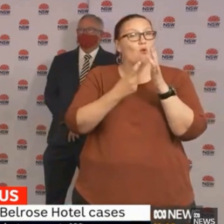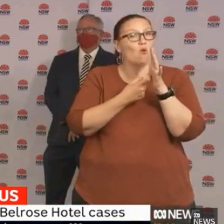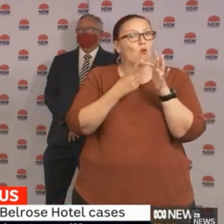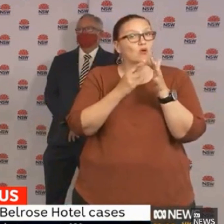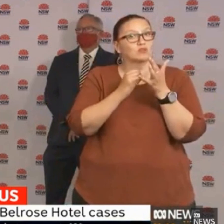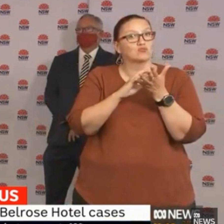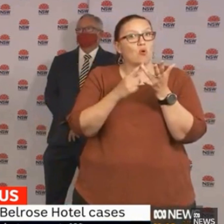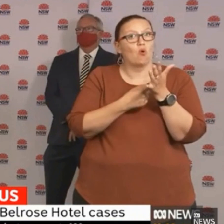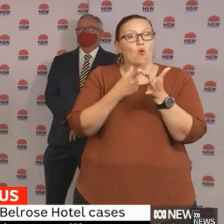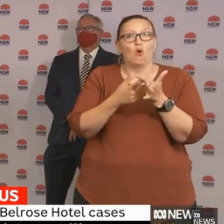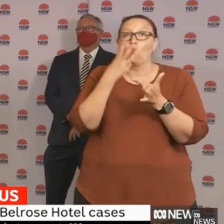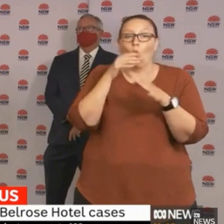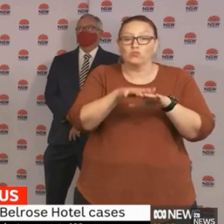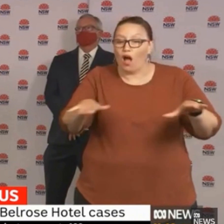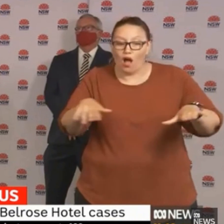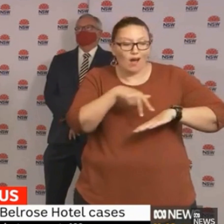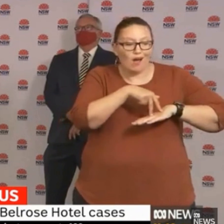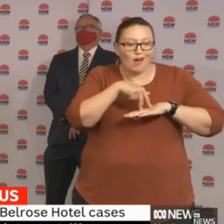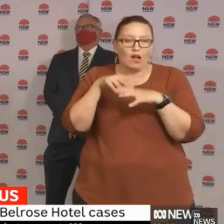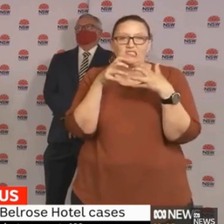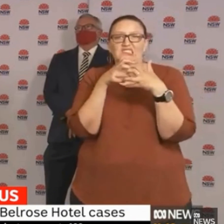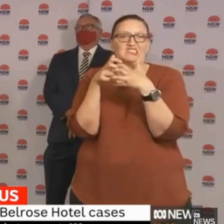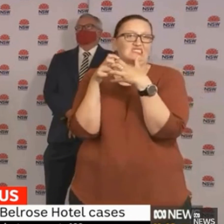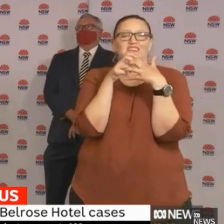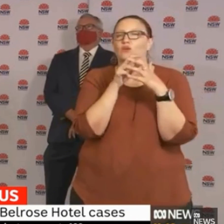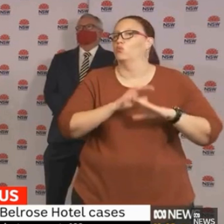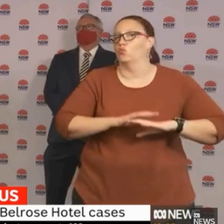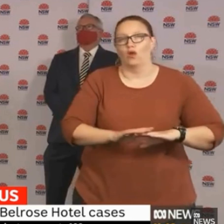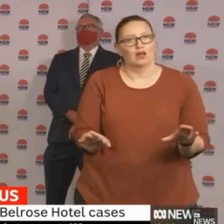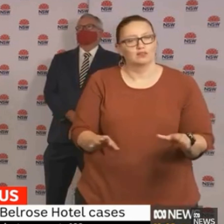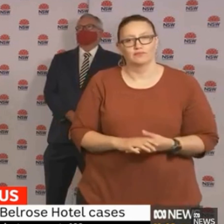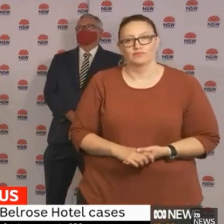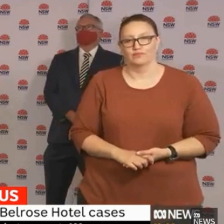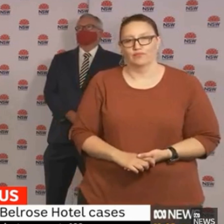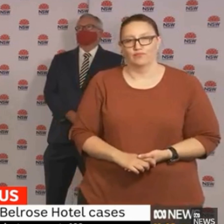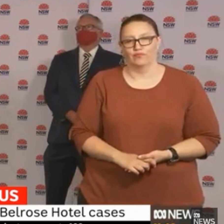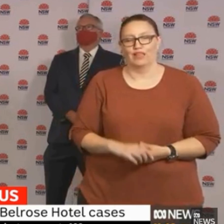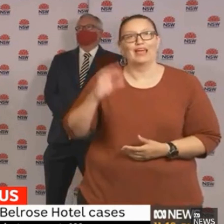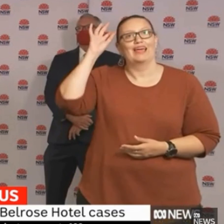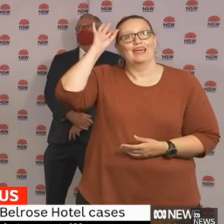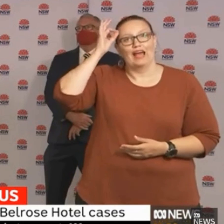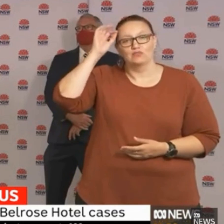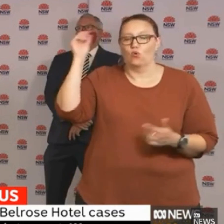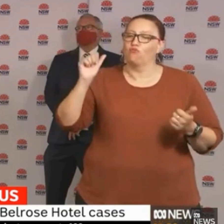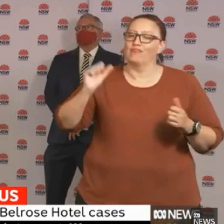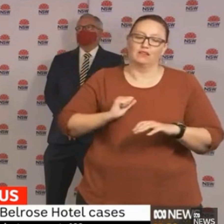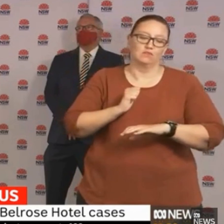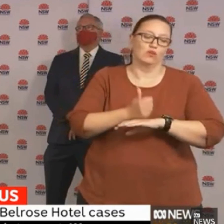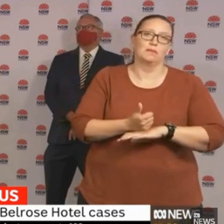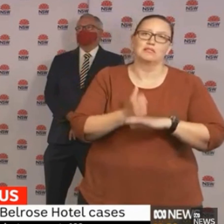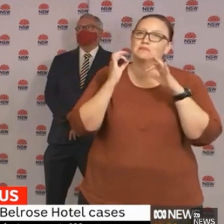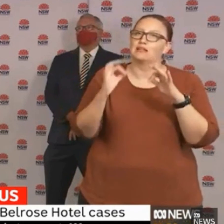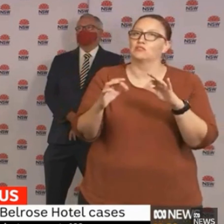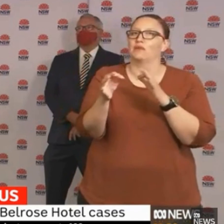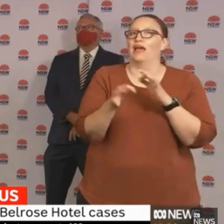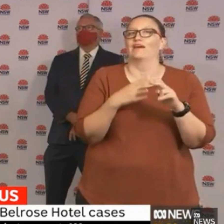venues where thousands of people would normally converge with no social distancing, that is not on. And councils are already putting COVID safe plans for